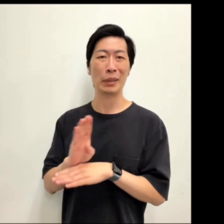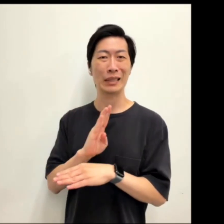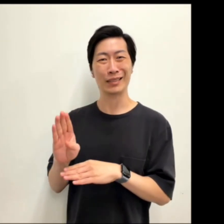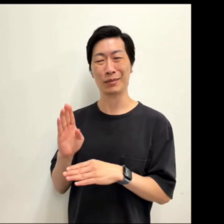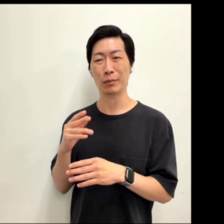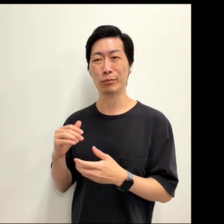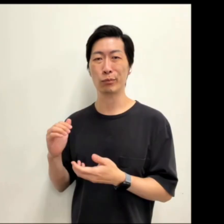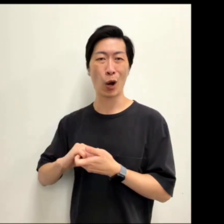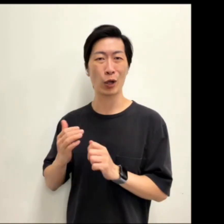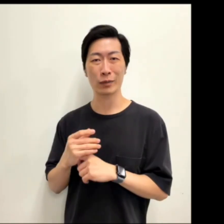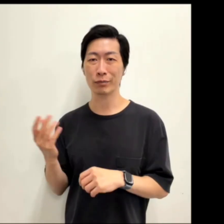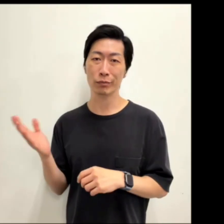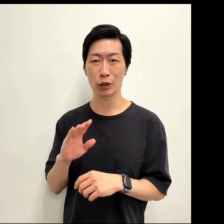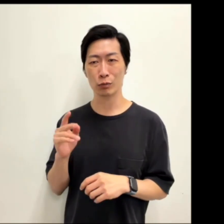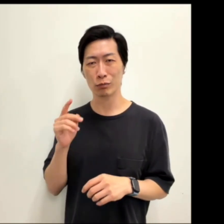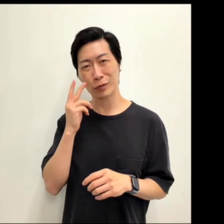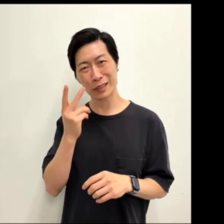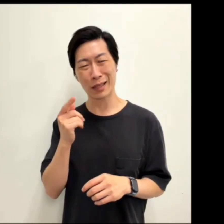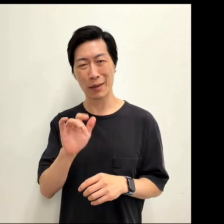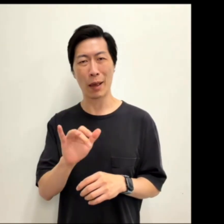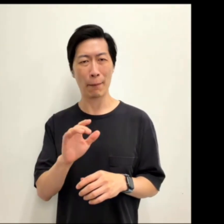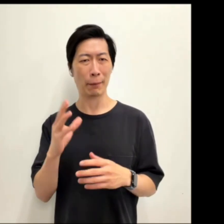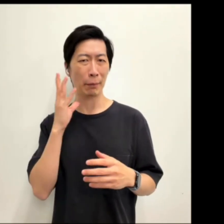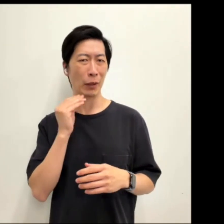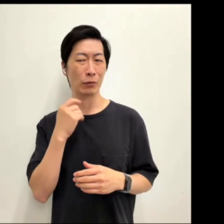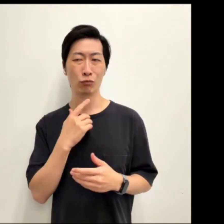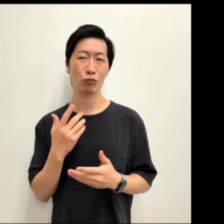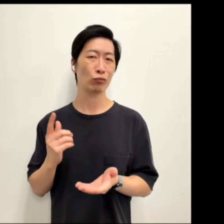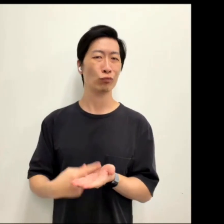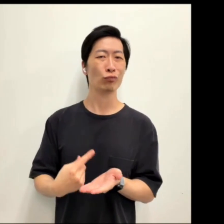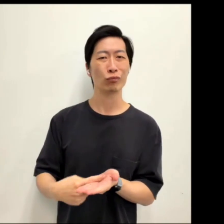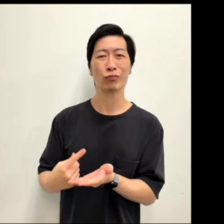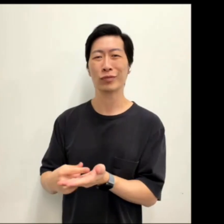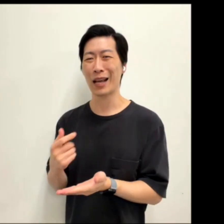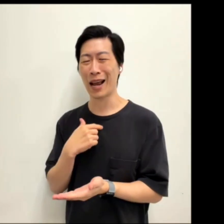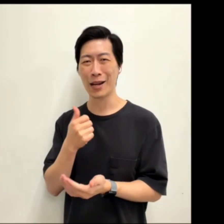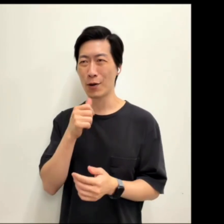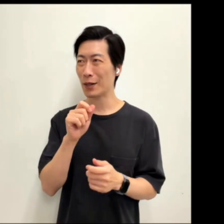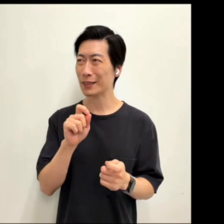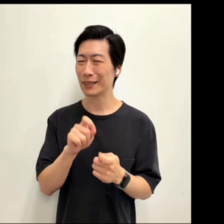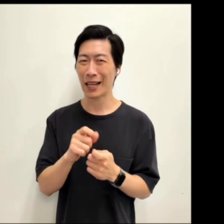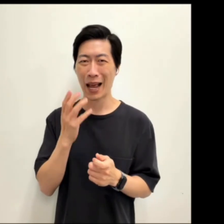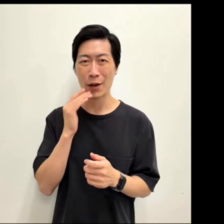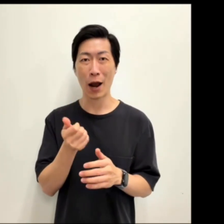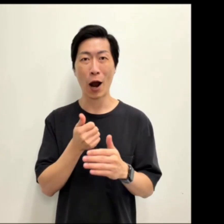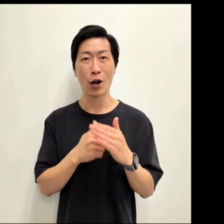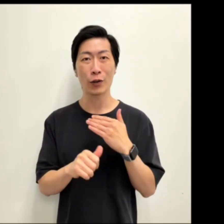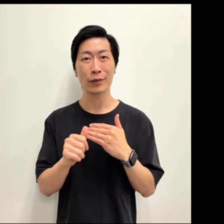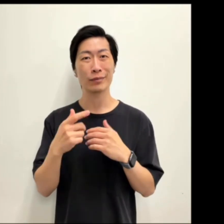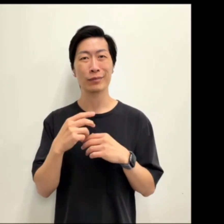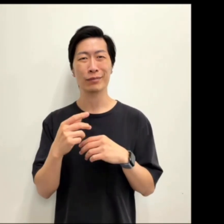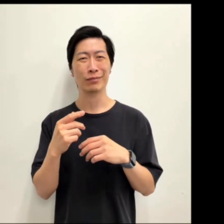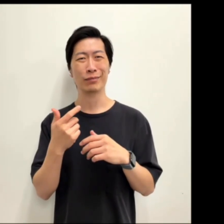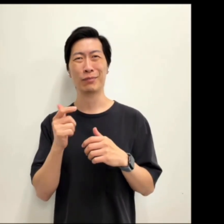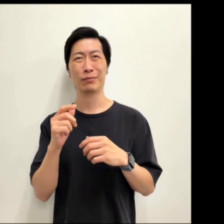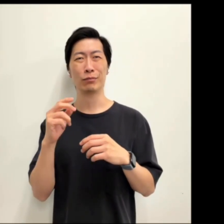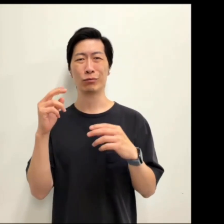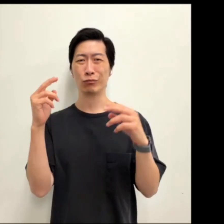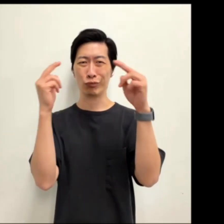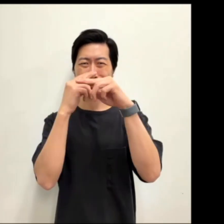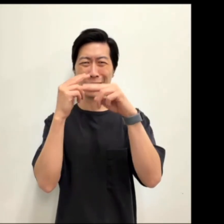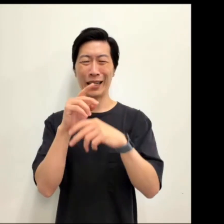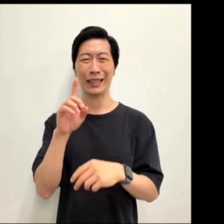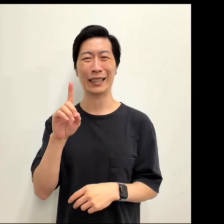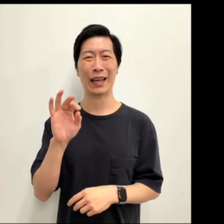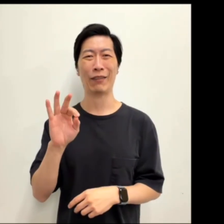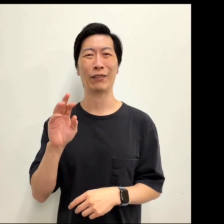partner, just to kind of show him the experience. And we were just having a conversation. I remember exactly where I was. I was like under this underpass,